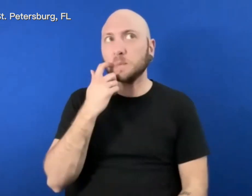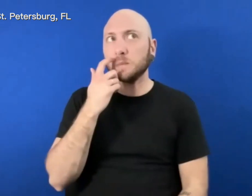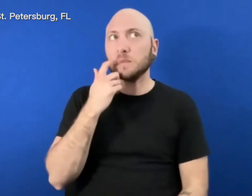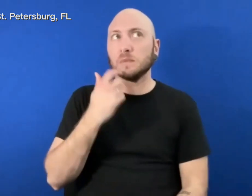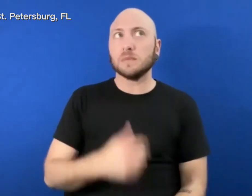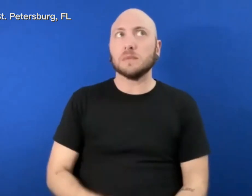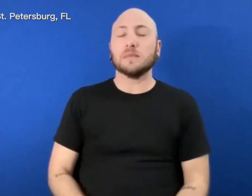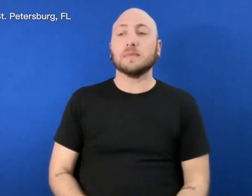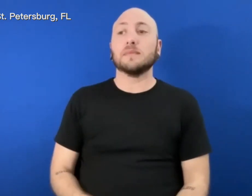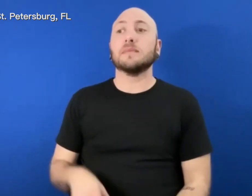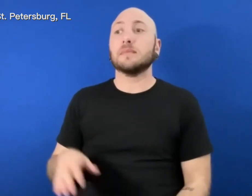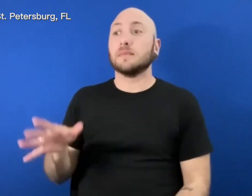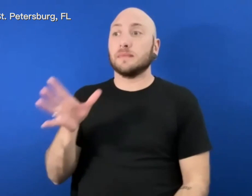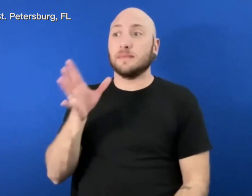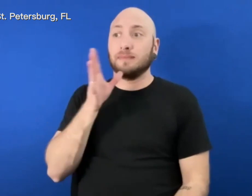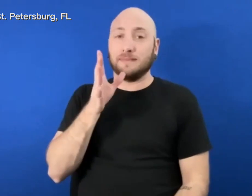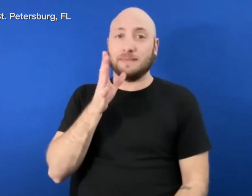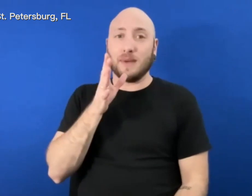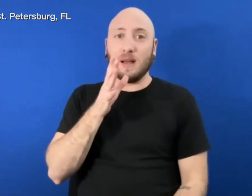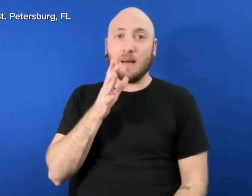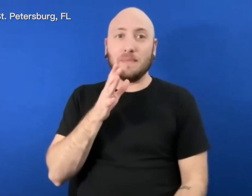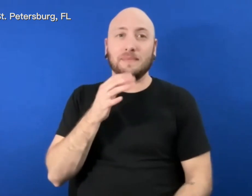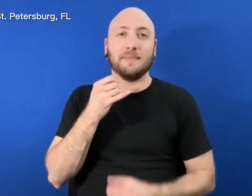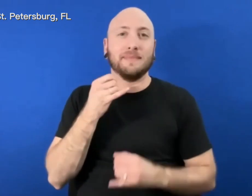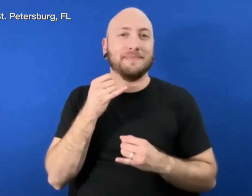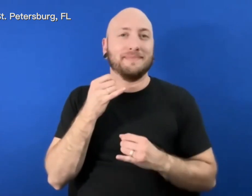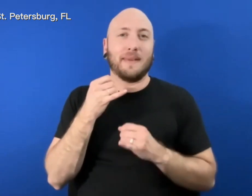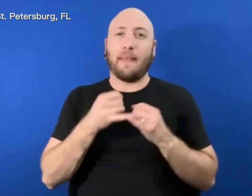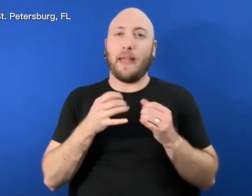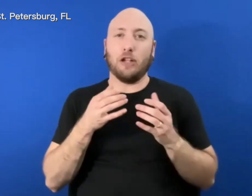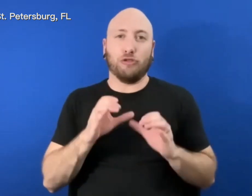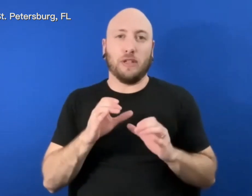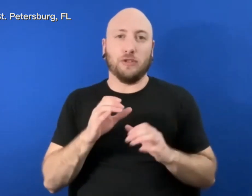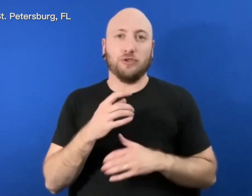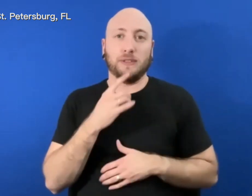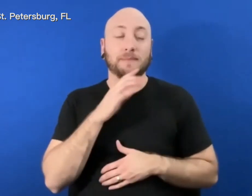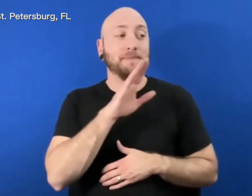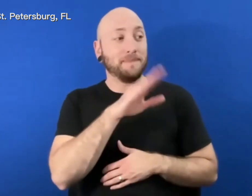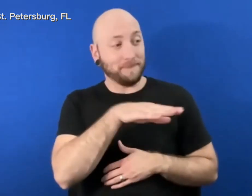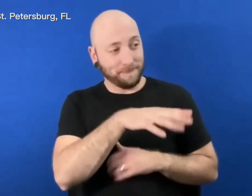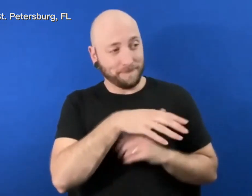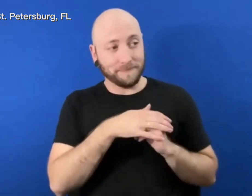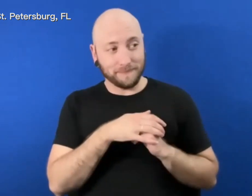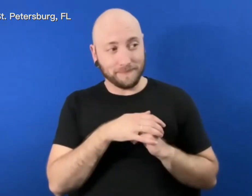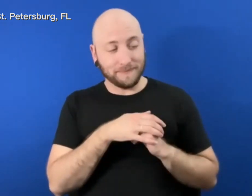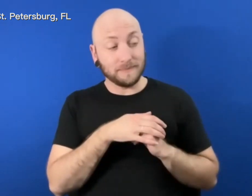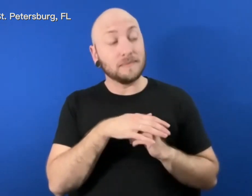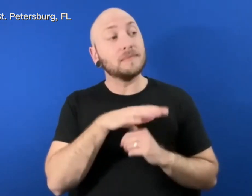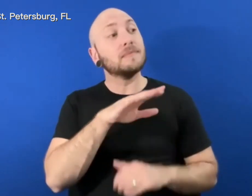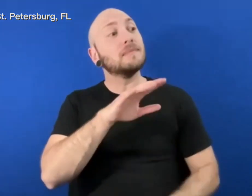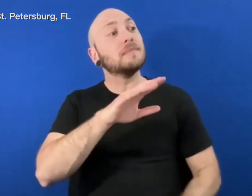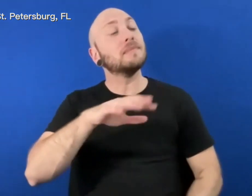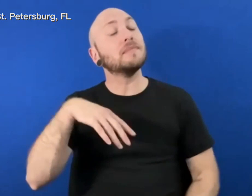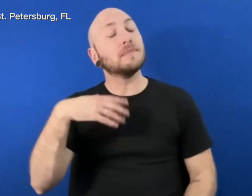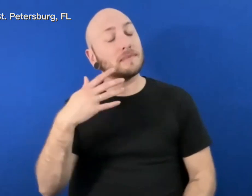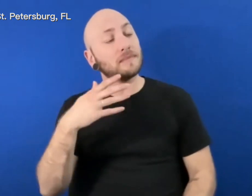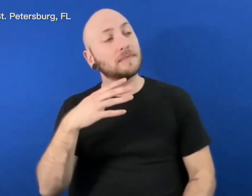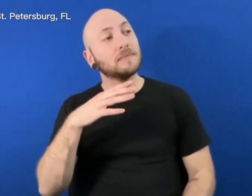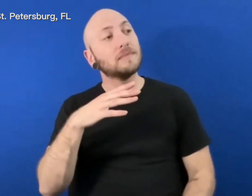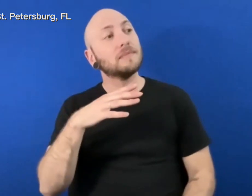my mom gave me one last chance. She said, here, I'll help you pay for another treatment center.